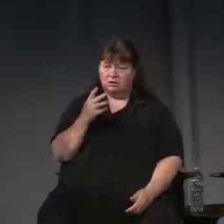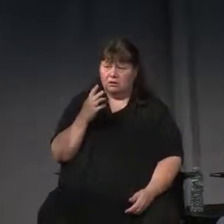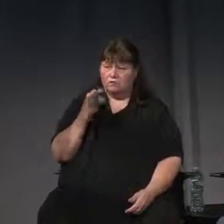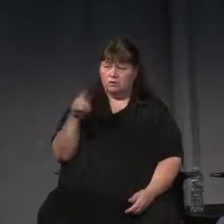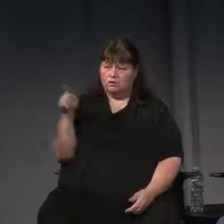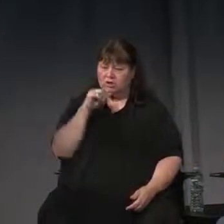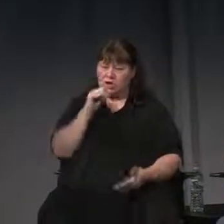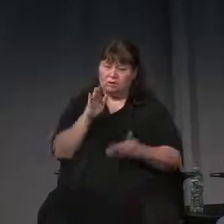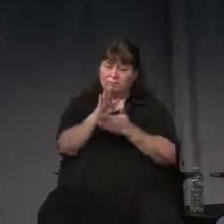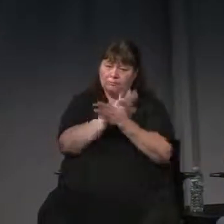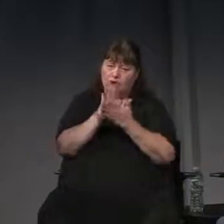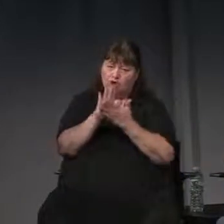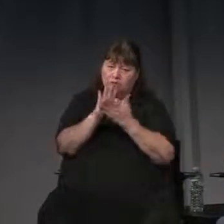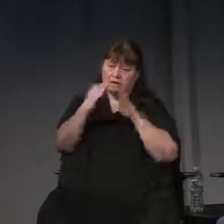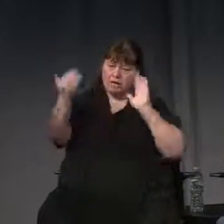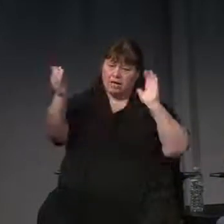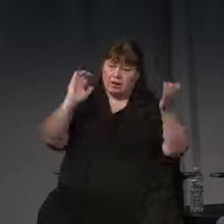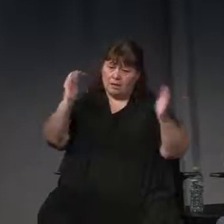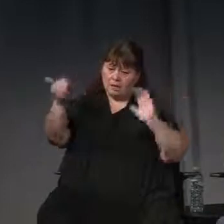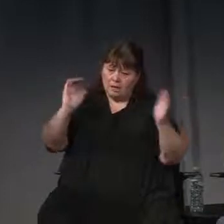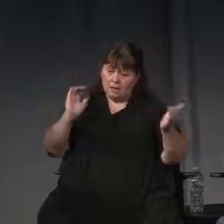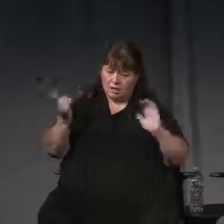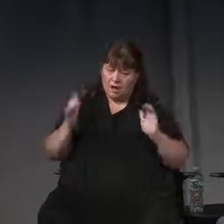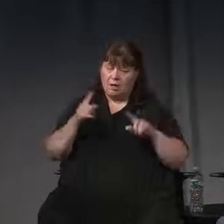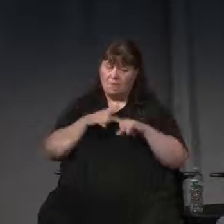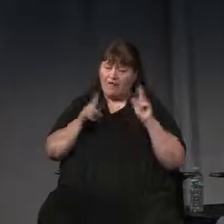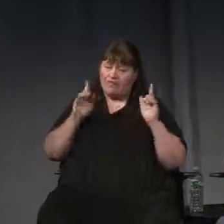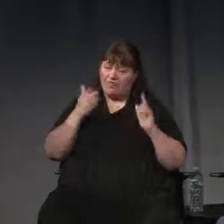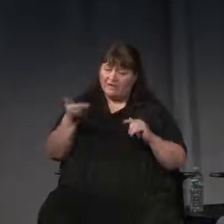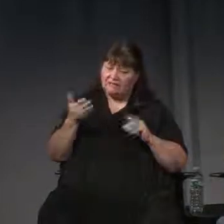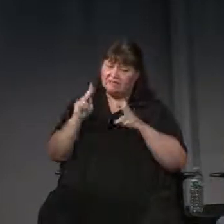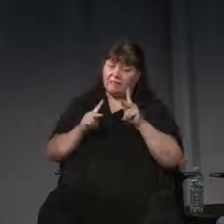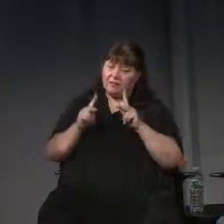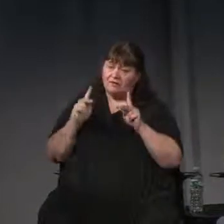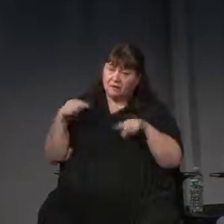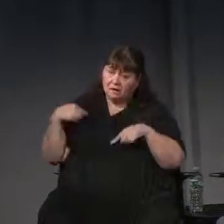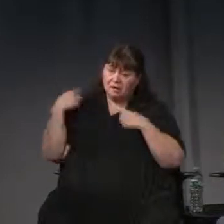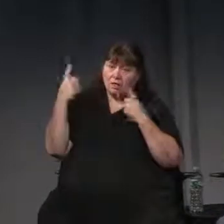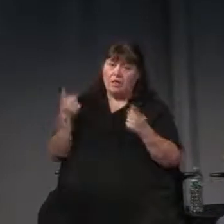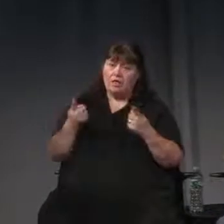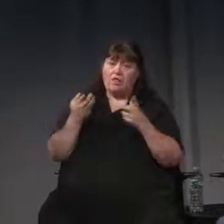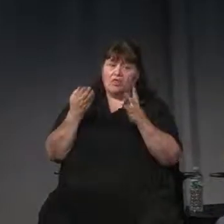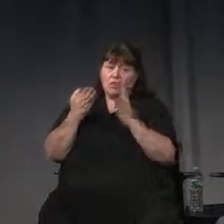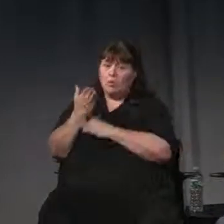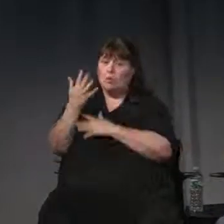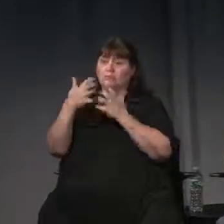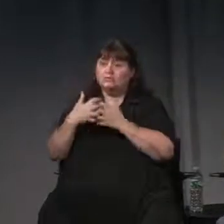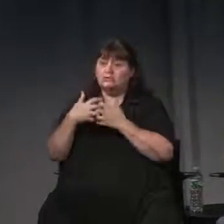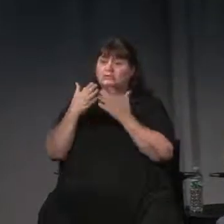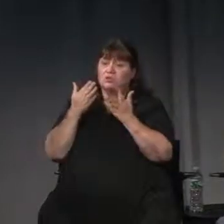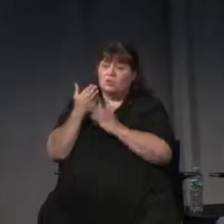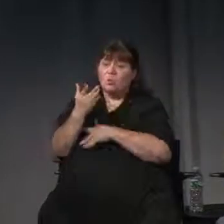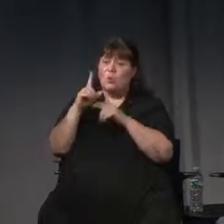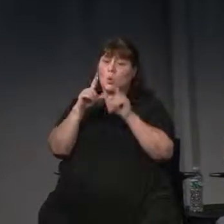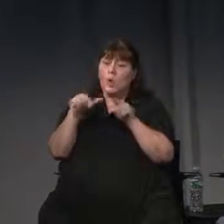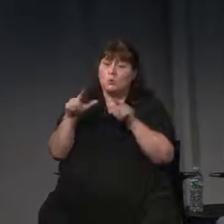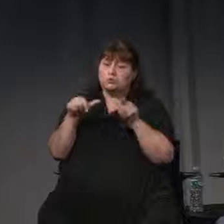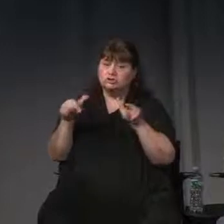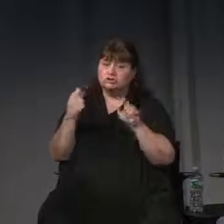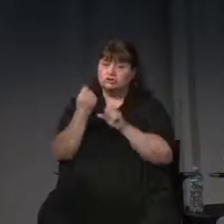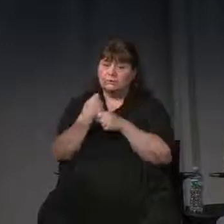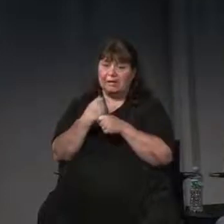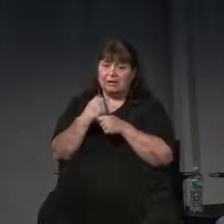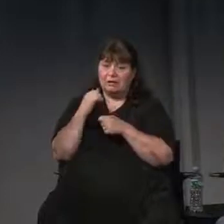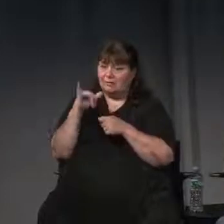of pure analogies floating in a Platonic space, but they are things that people have worked on through machines, through languages, in order to make